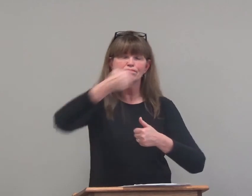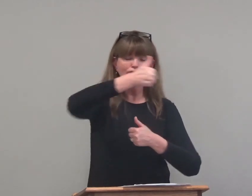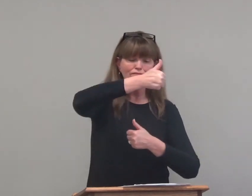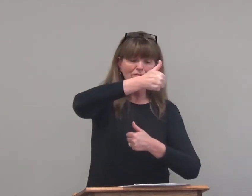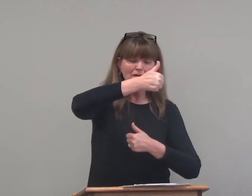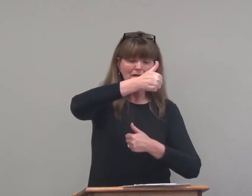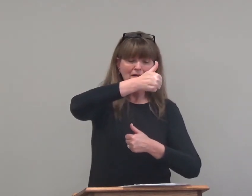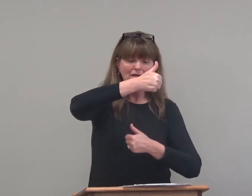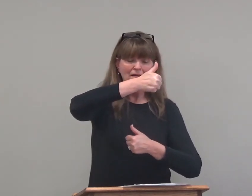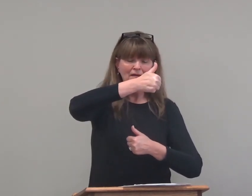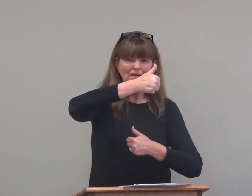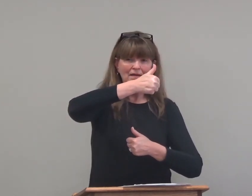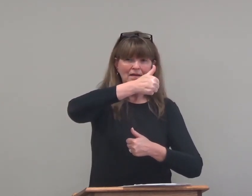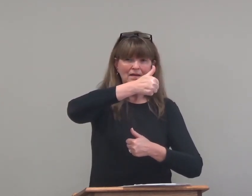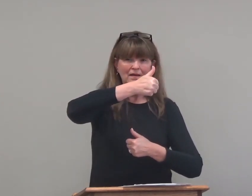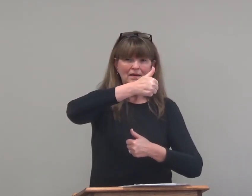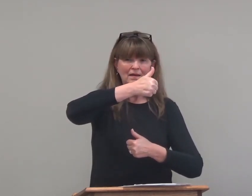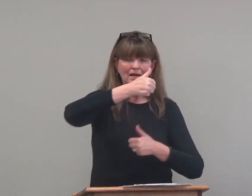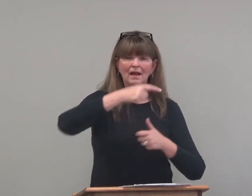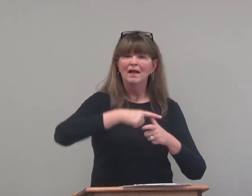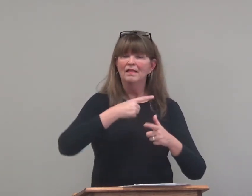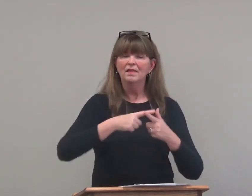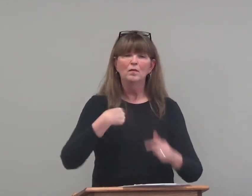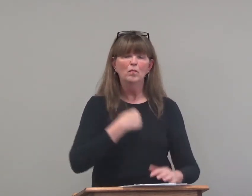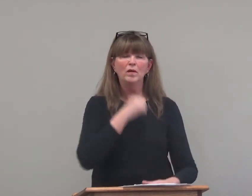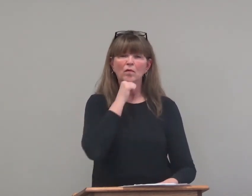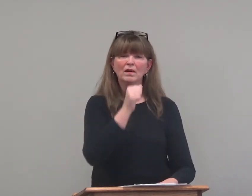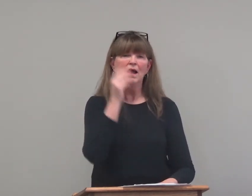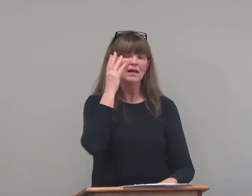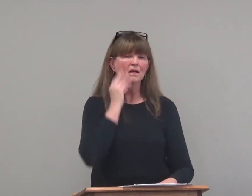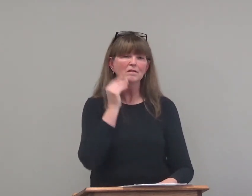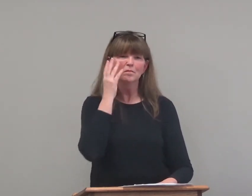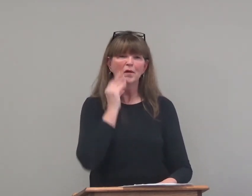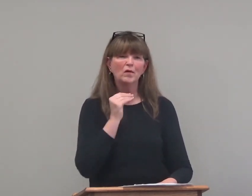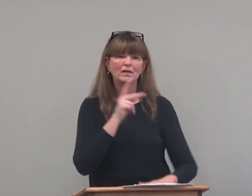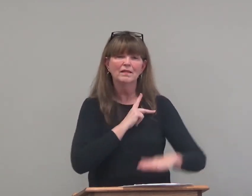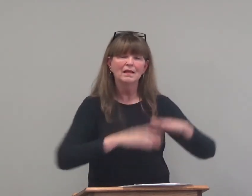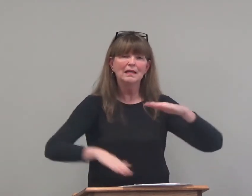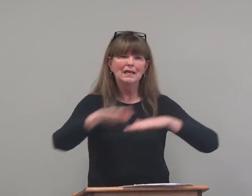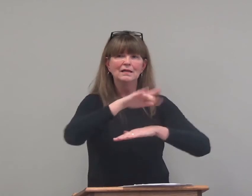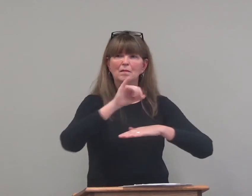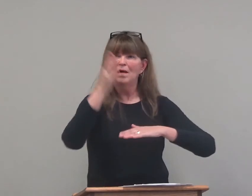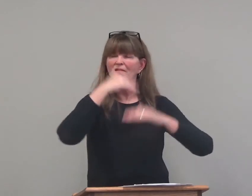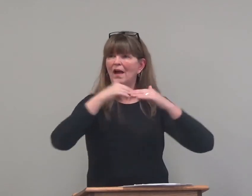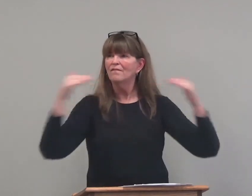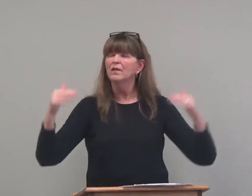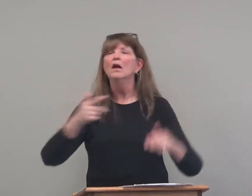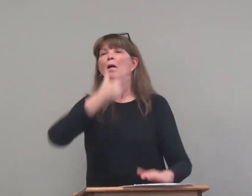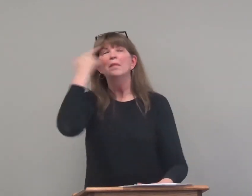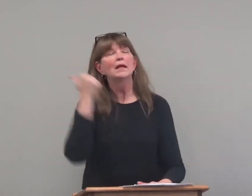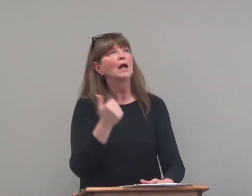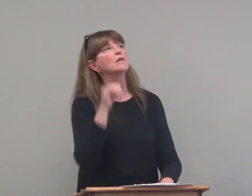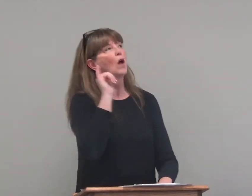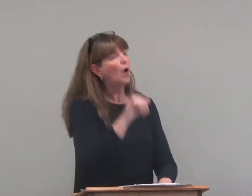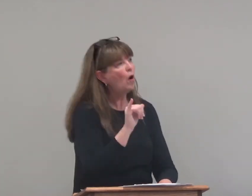But if we don't surpass the Pharisees, then we won't experience the kingdom of heaven.